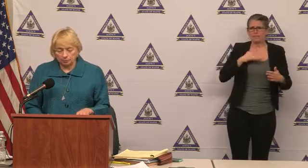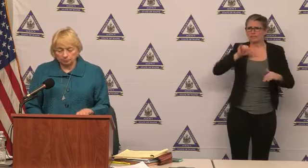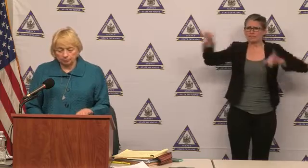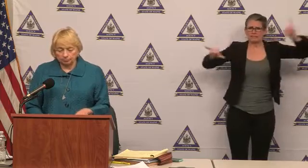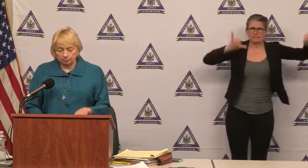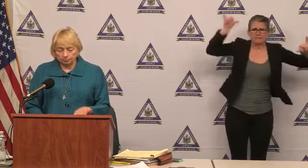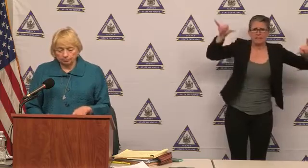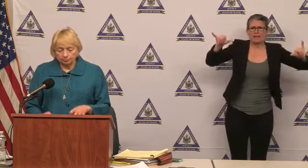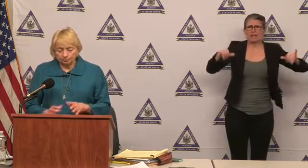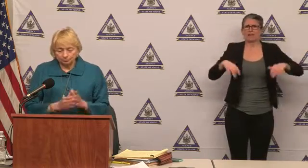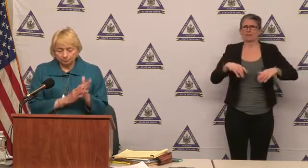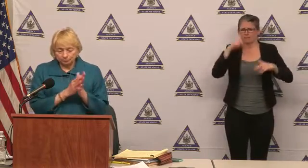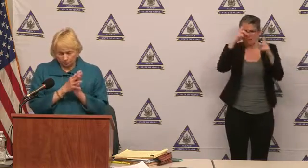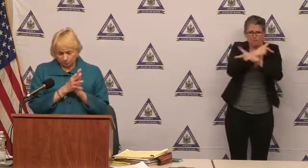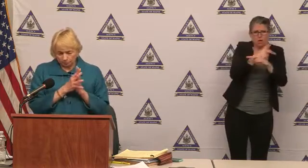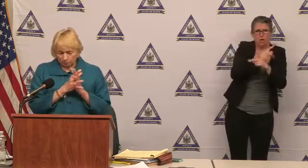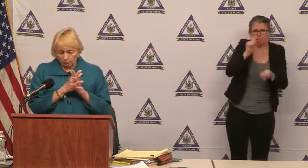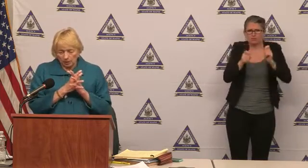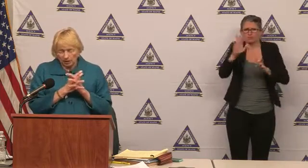people.